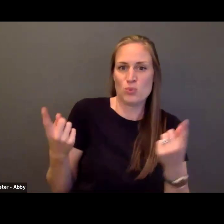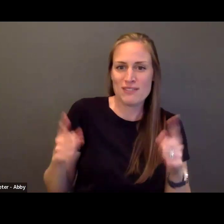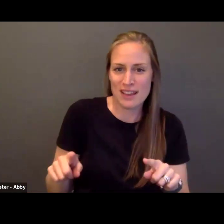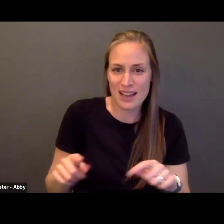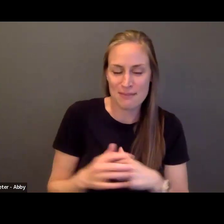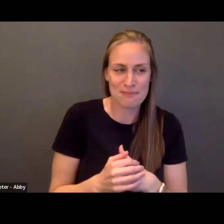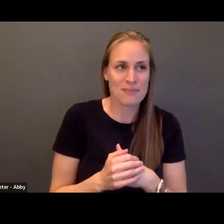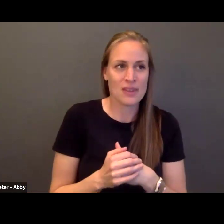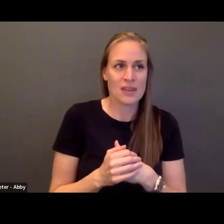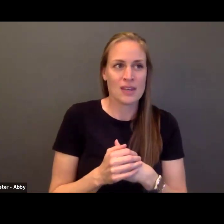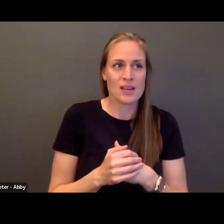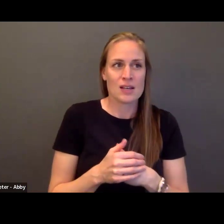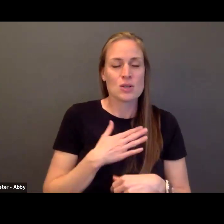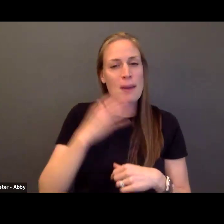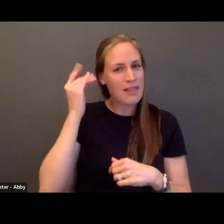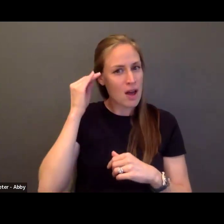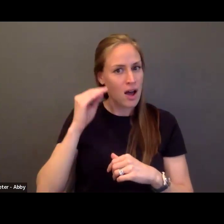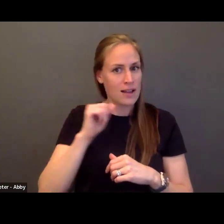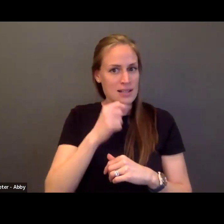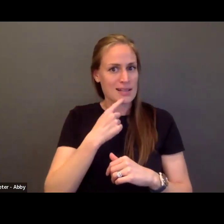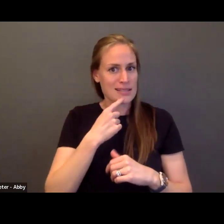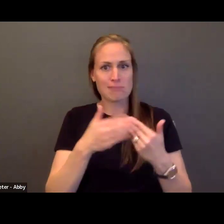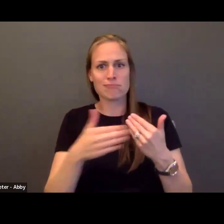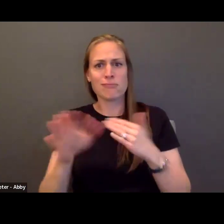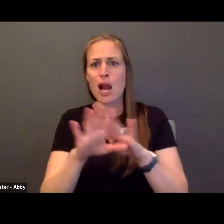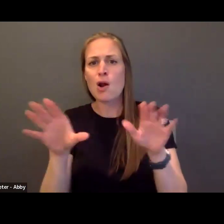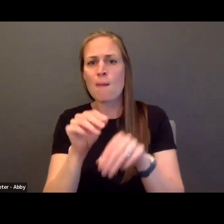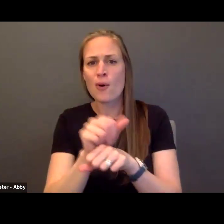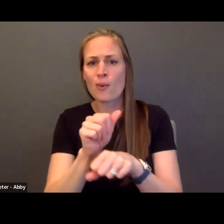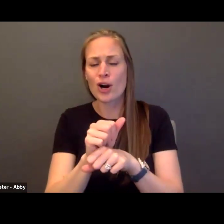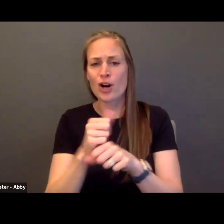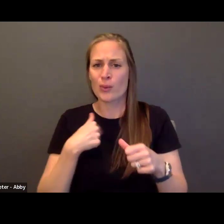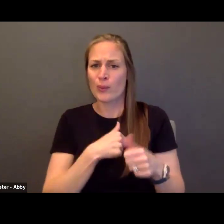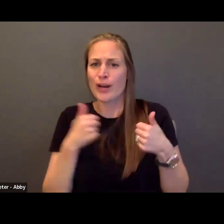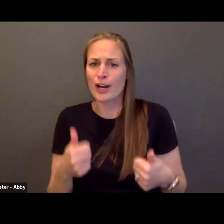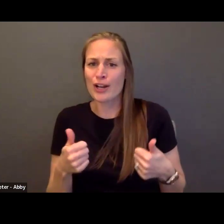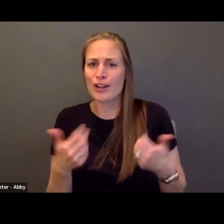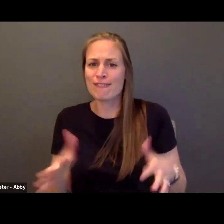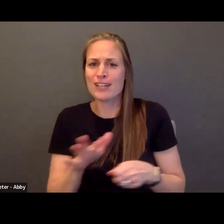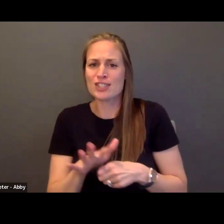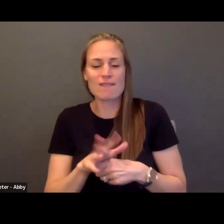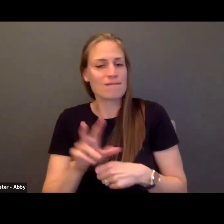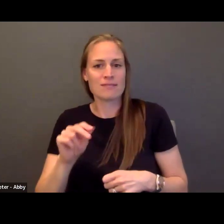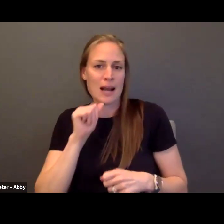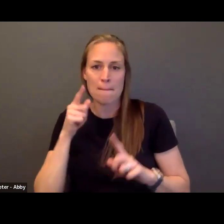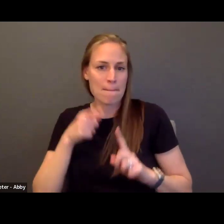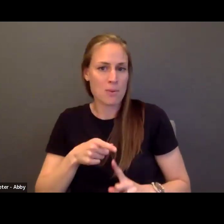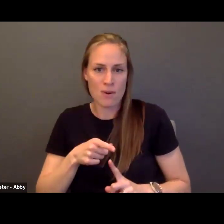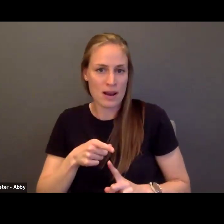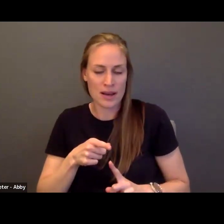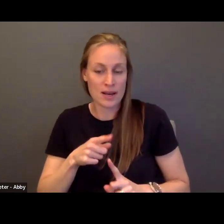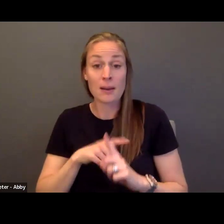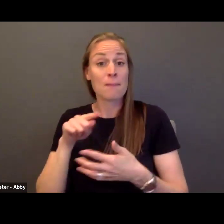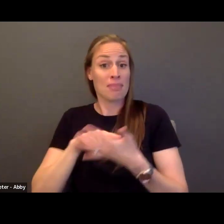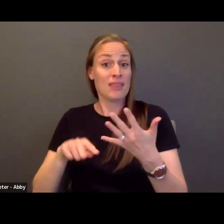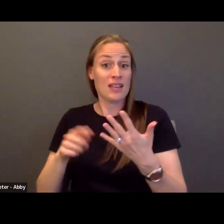say is not in any way that we don't need to do more or that we've done enough, but that these recommendations have been helpful and